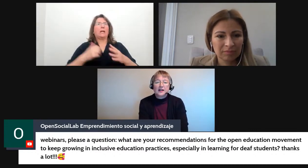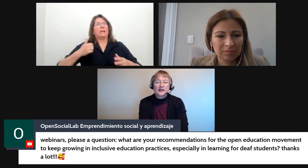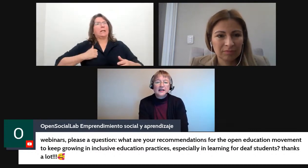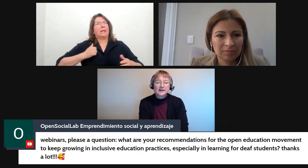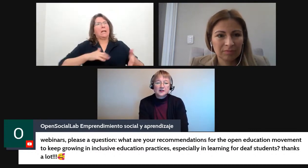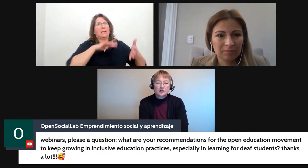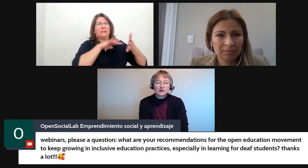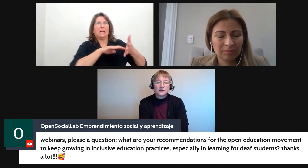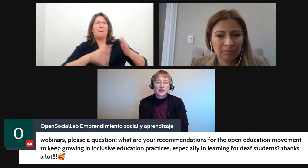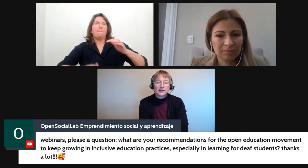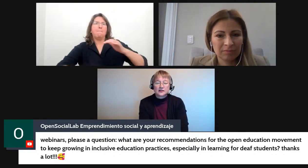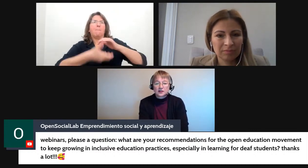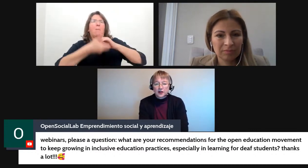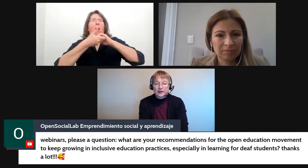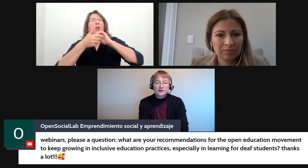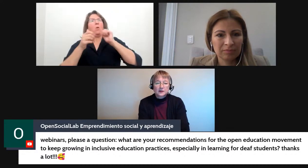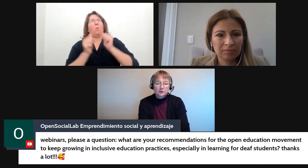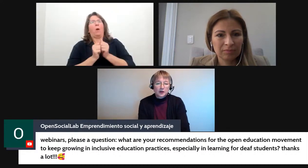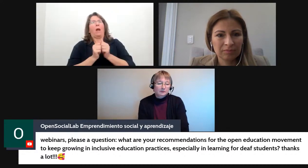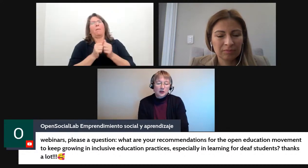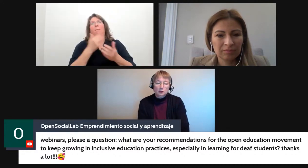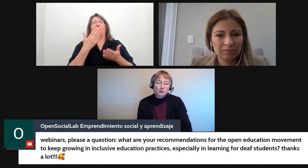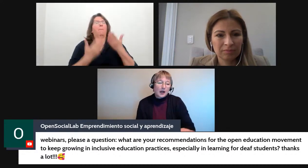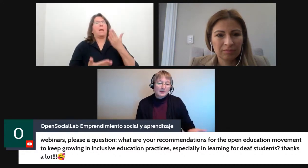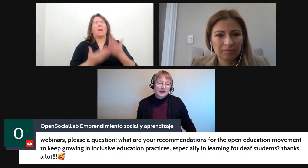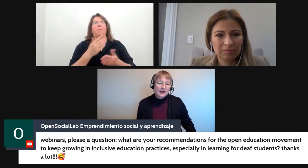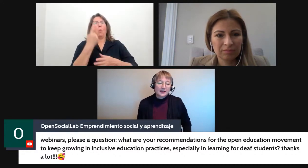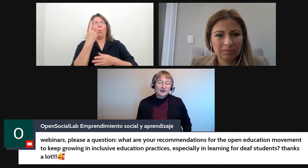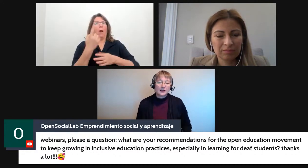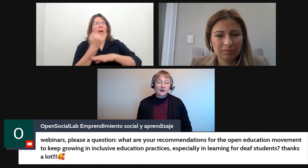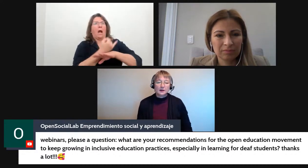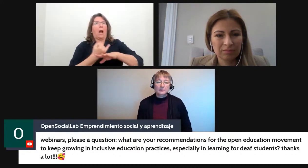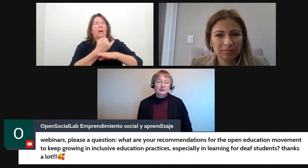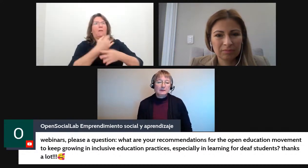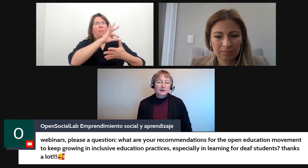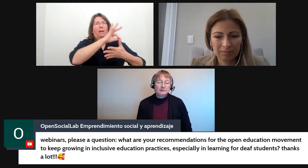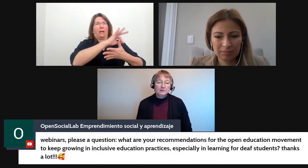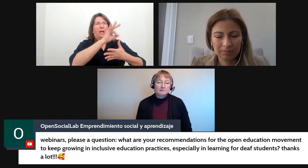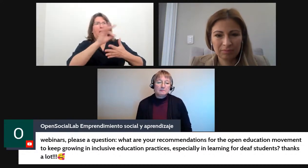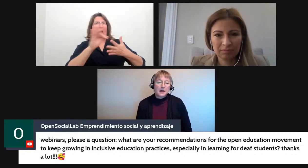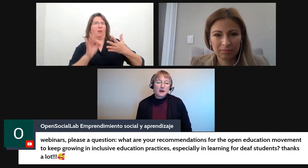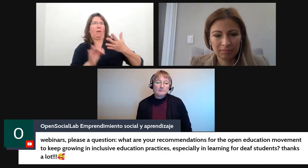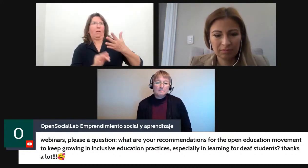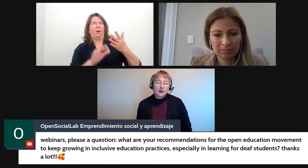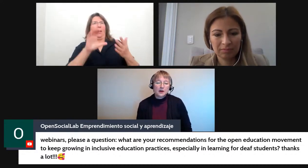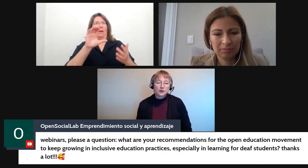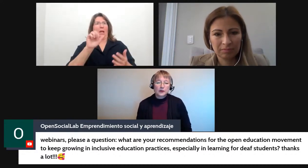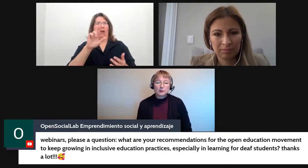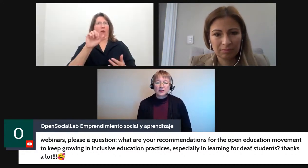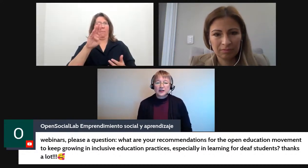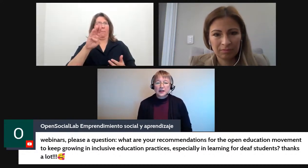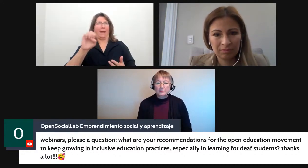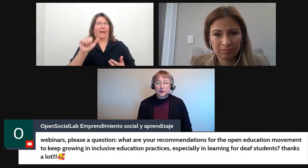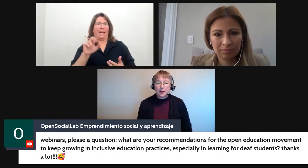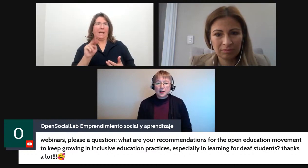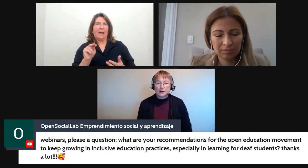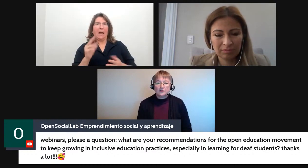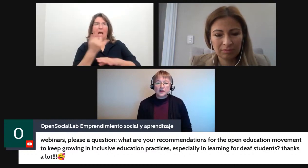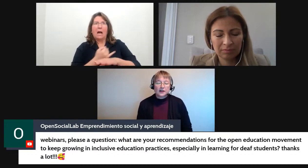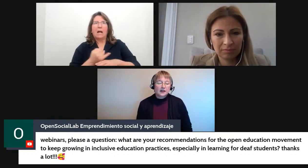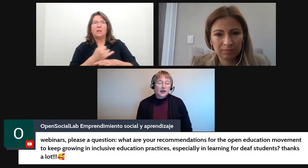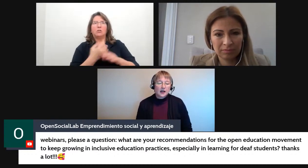multi-country liaison, starting, I'm in Canada, but maybe partnering with a